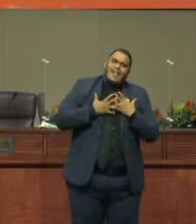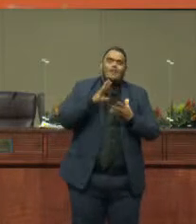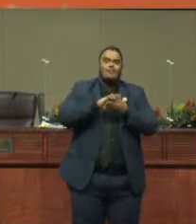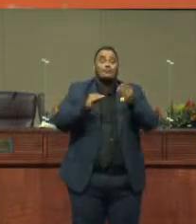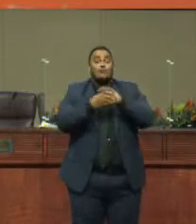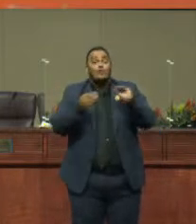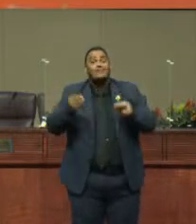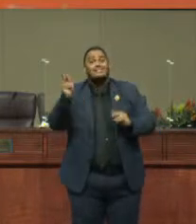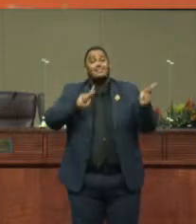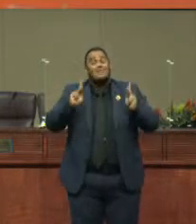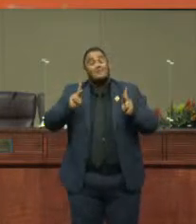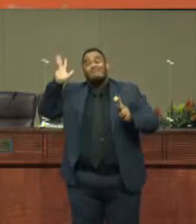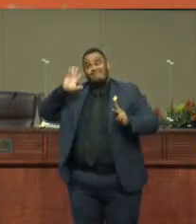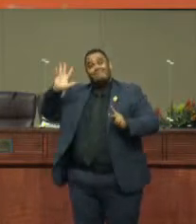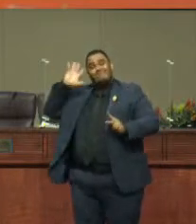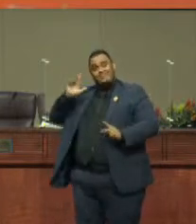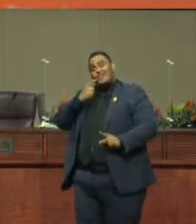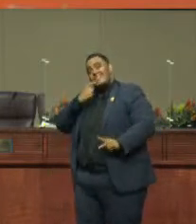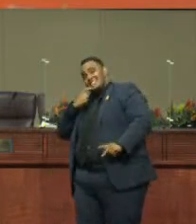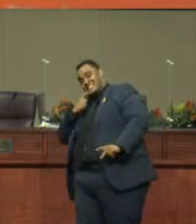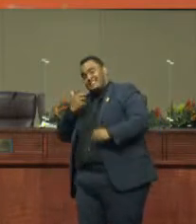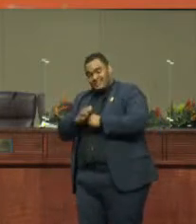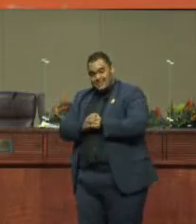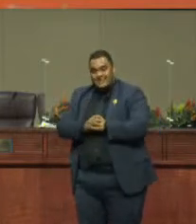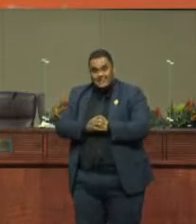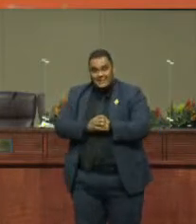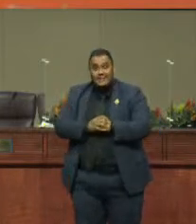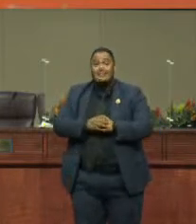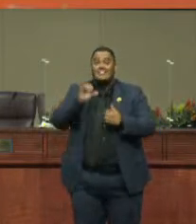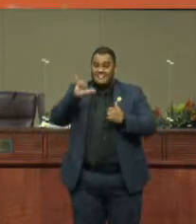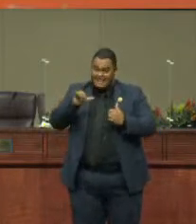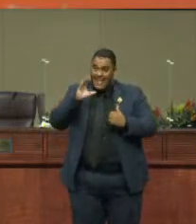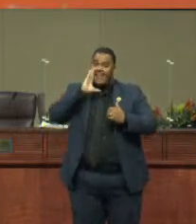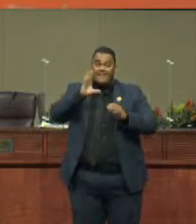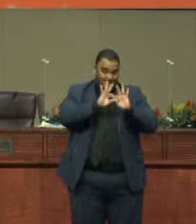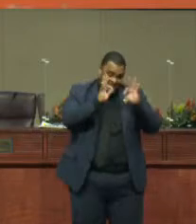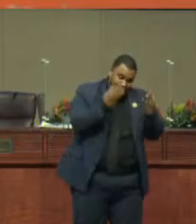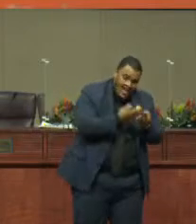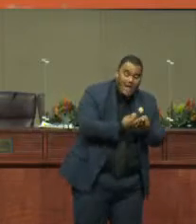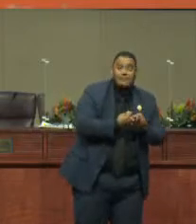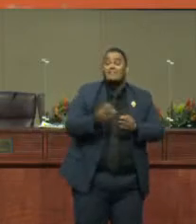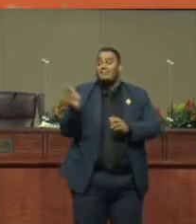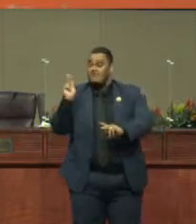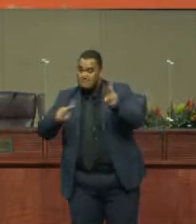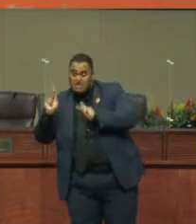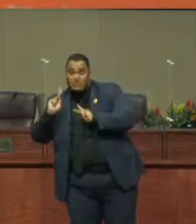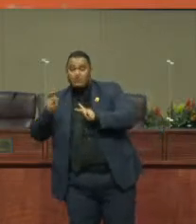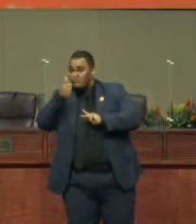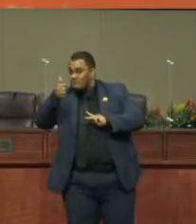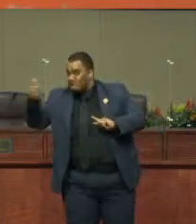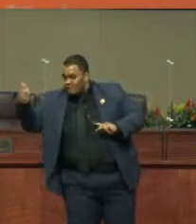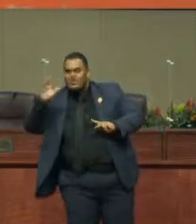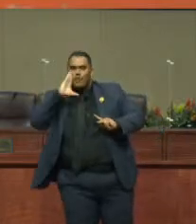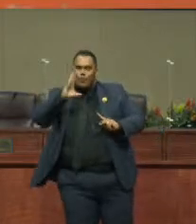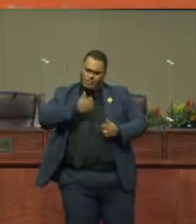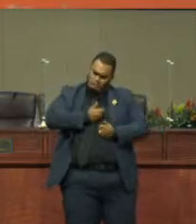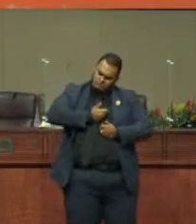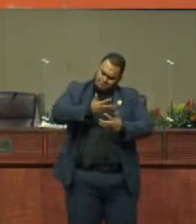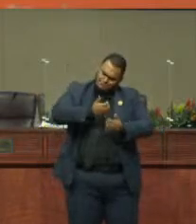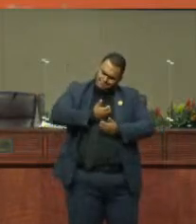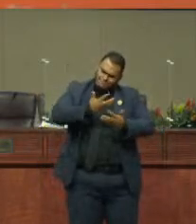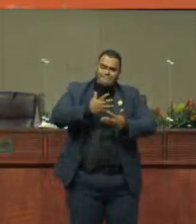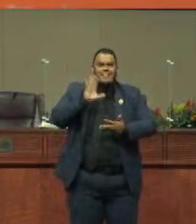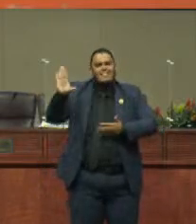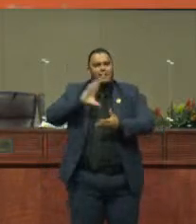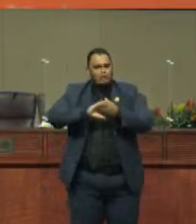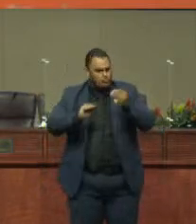share stories of hope and redemption. Funds raised by the Hope-a-thon will